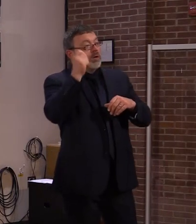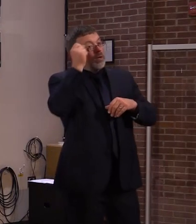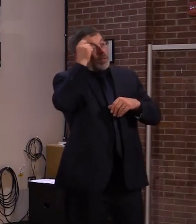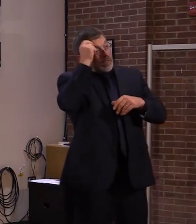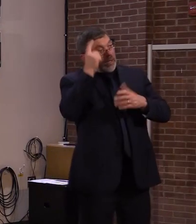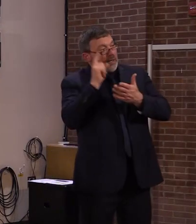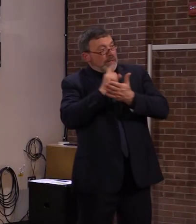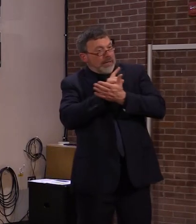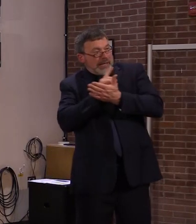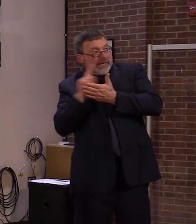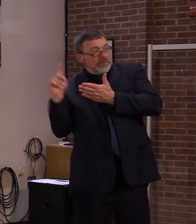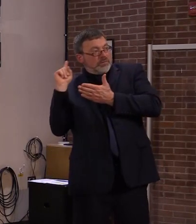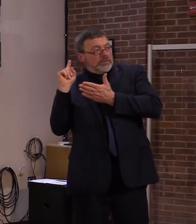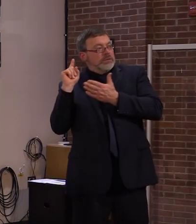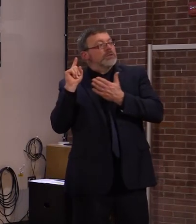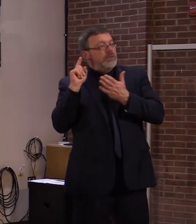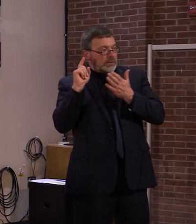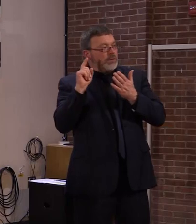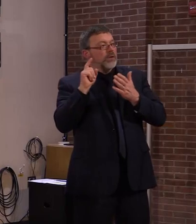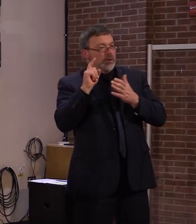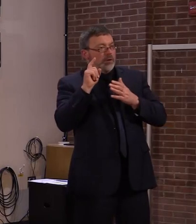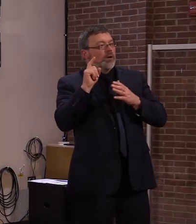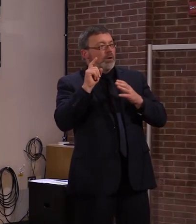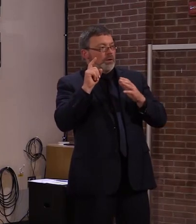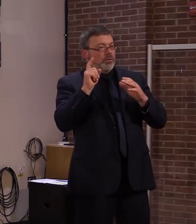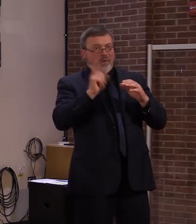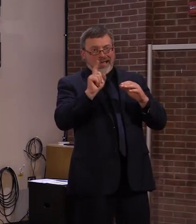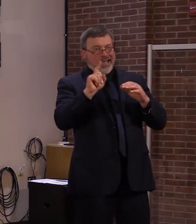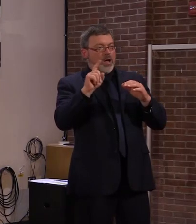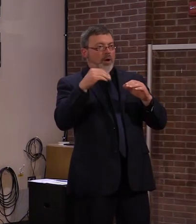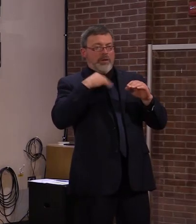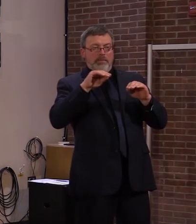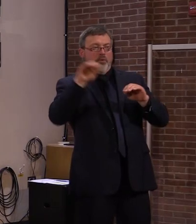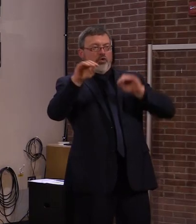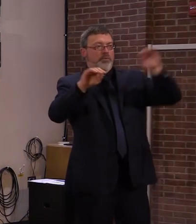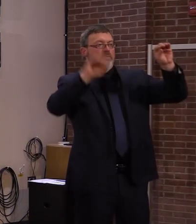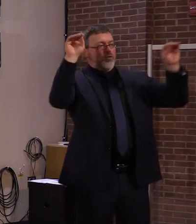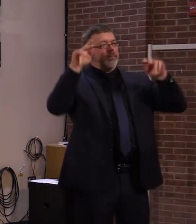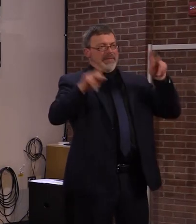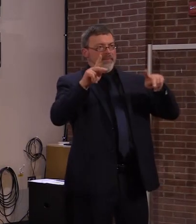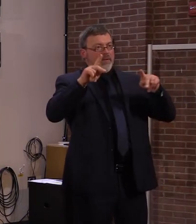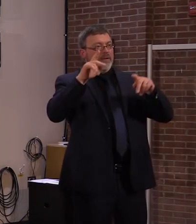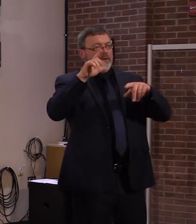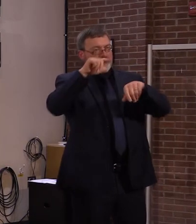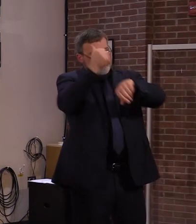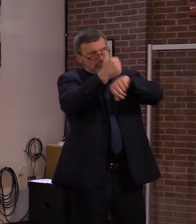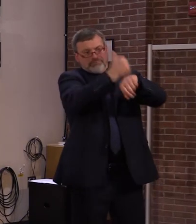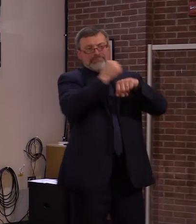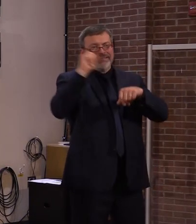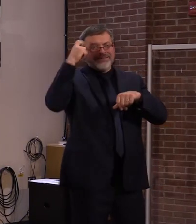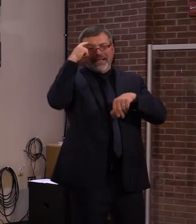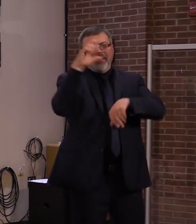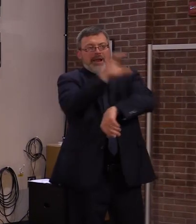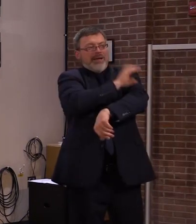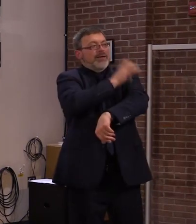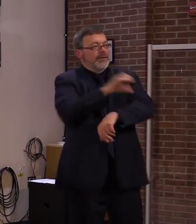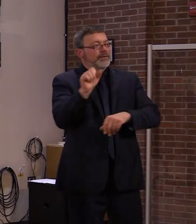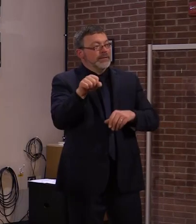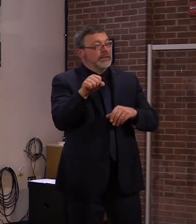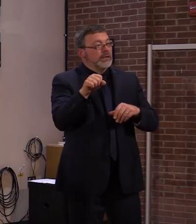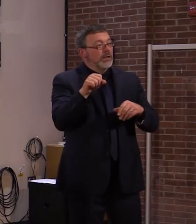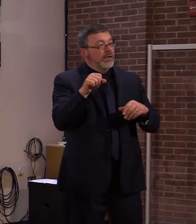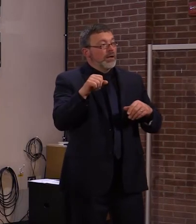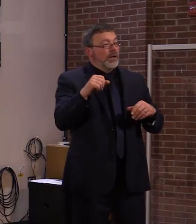for personnel to man the vaccination clinics. And we've been successful in getting people at vaccination clinics,